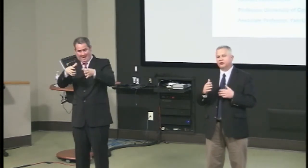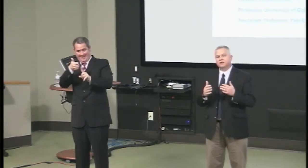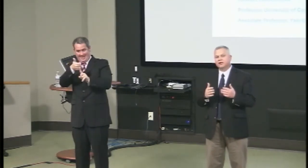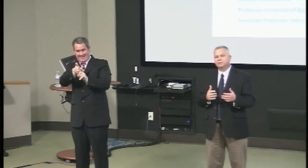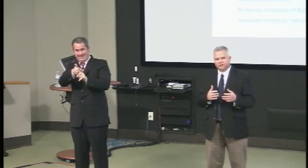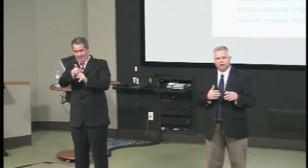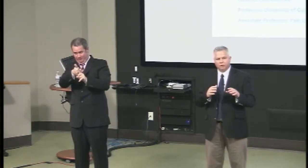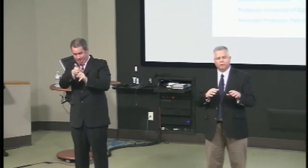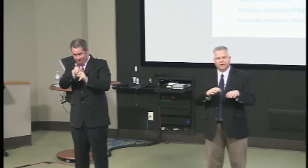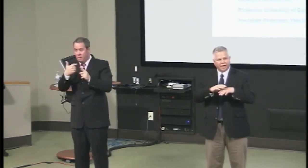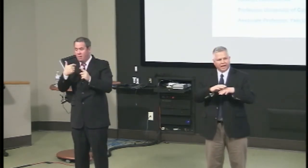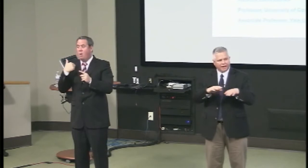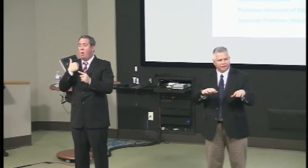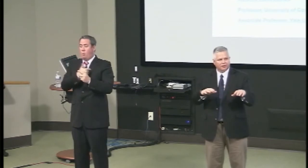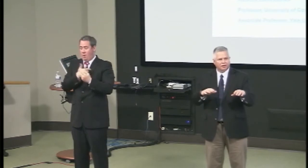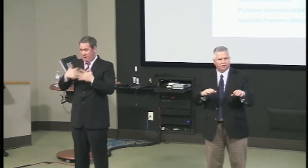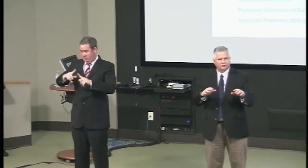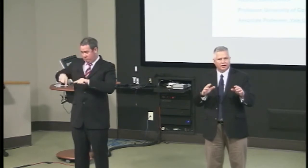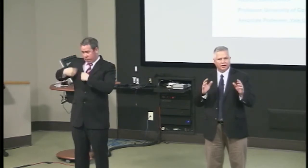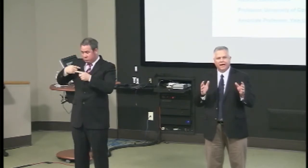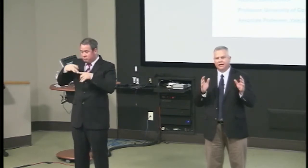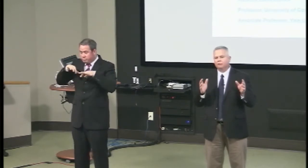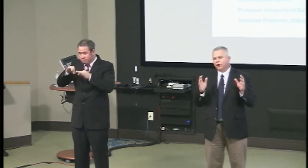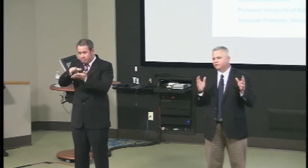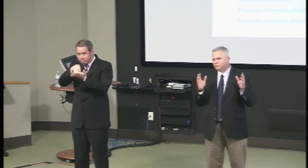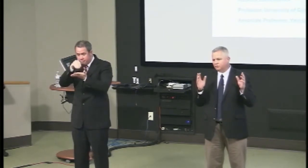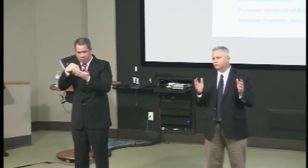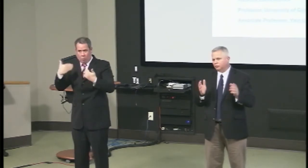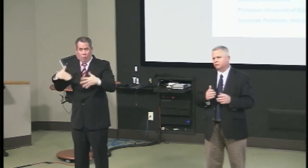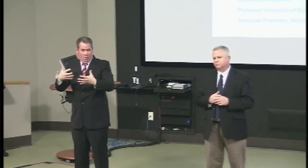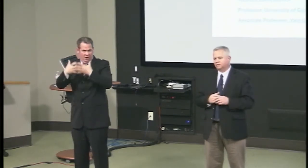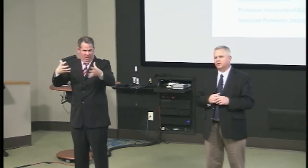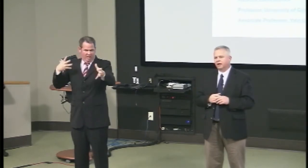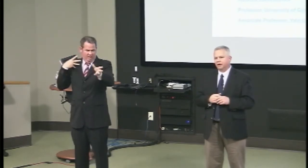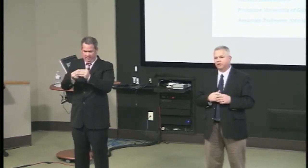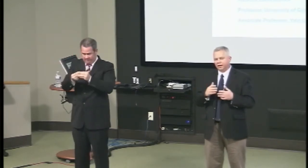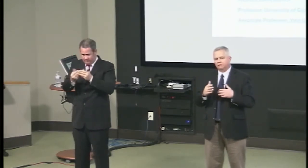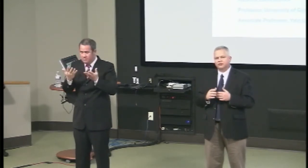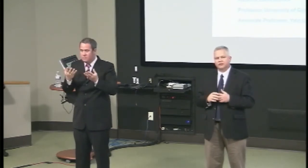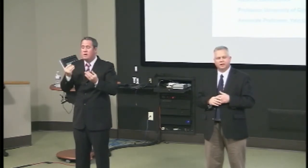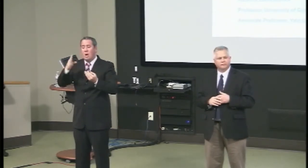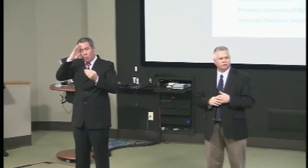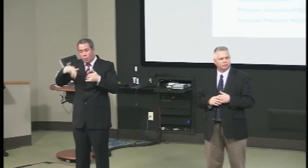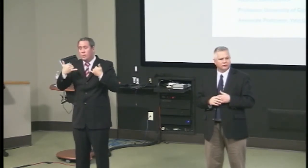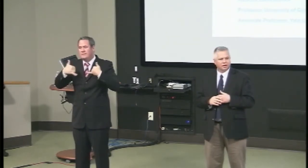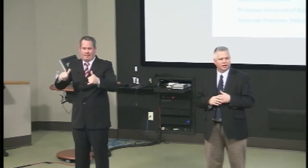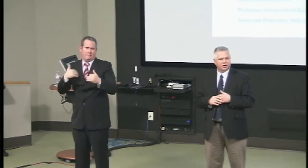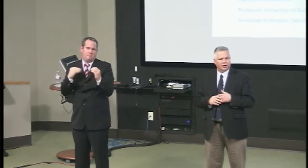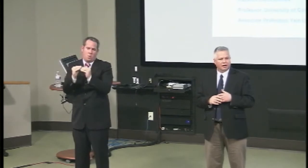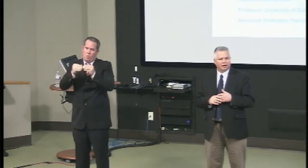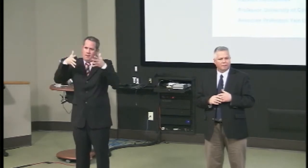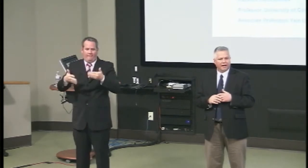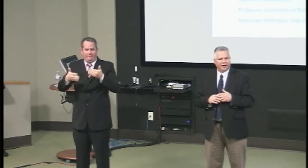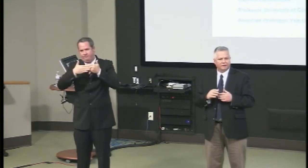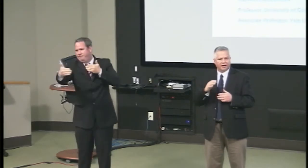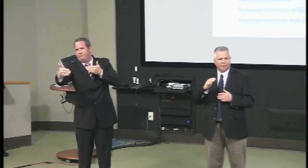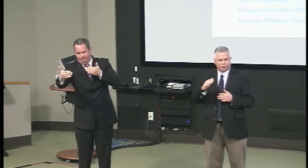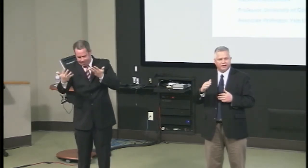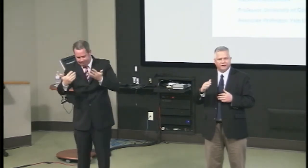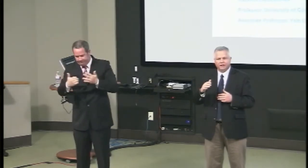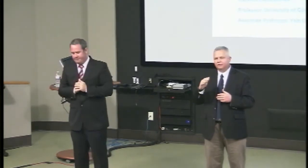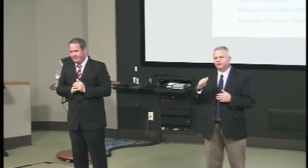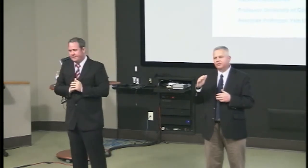are some limits on what we can get in any one tool, with any one set of tools. And